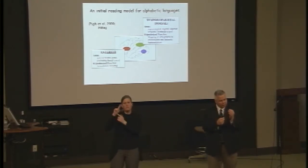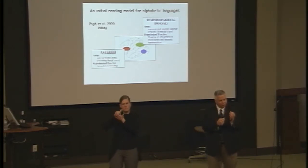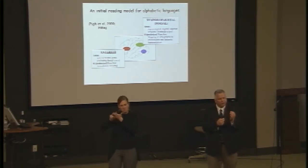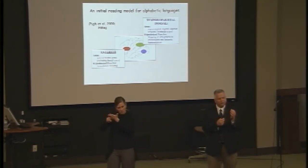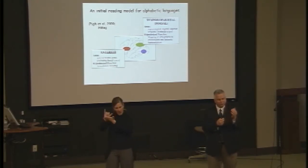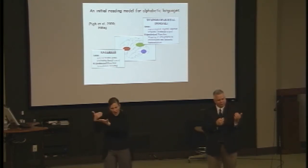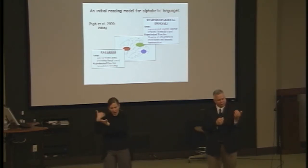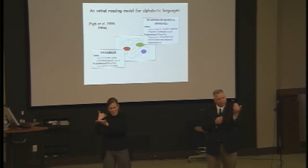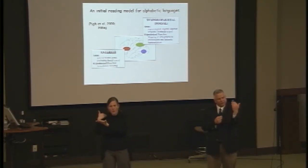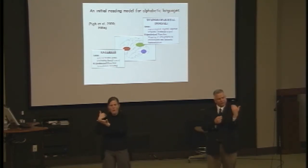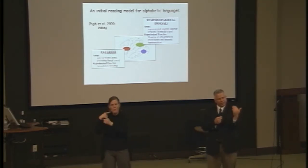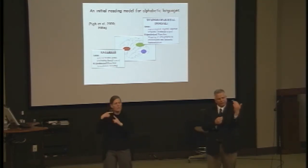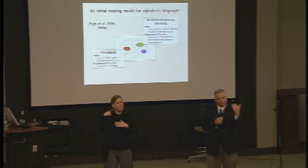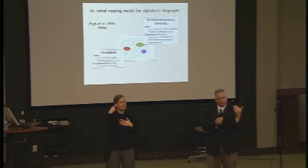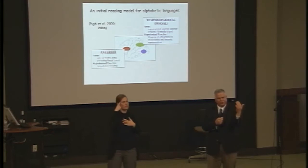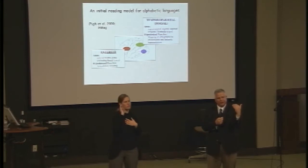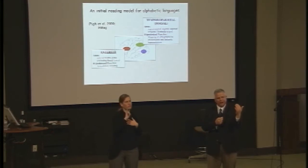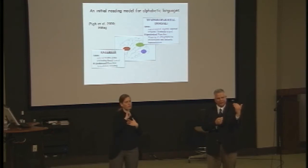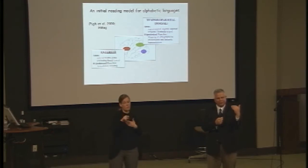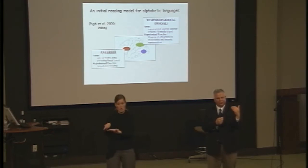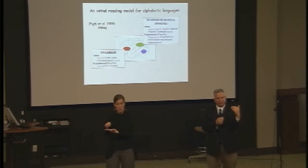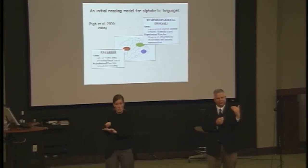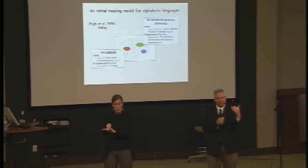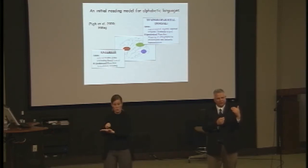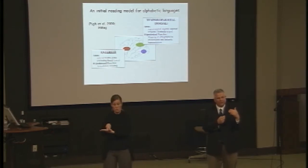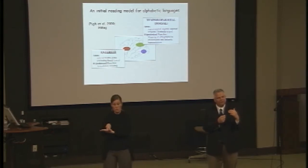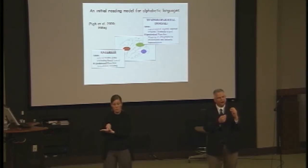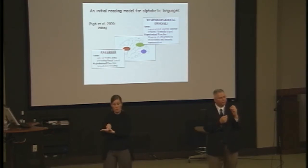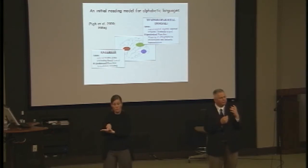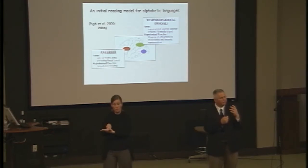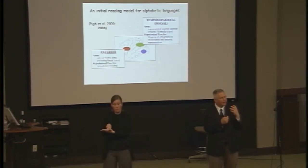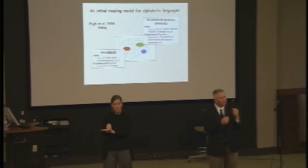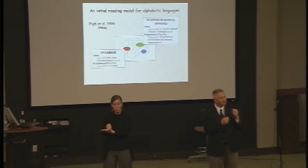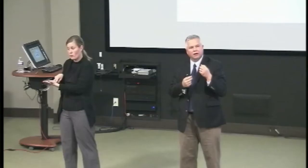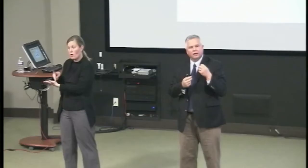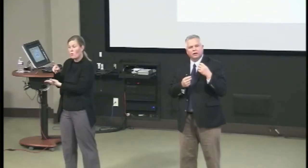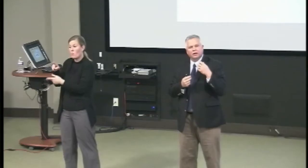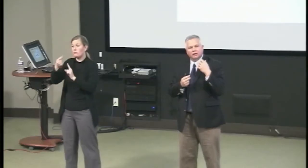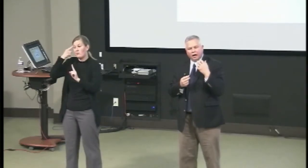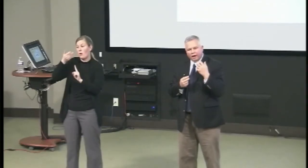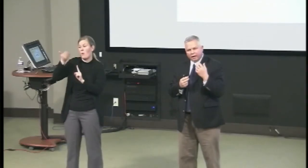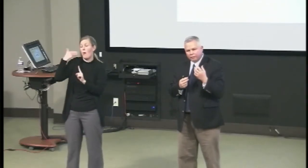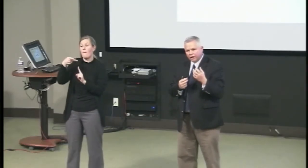plays one, particularly in a posterior aspect, is involved in mapping